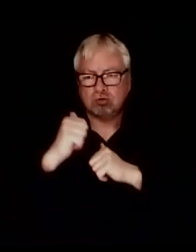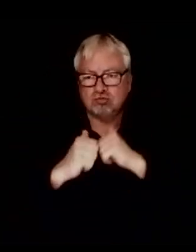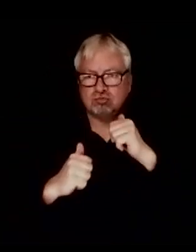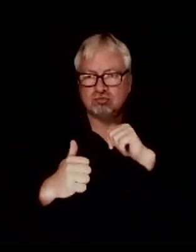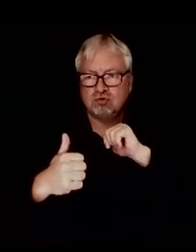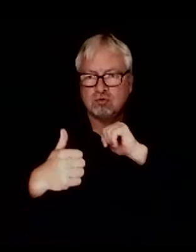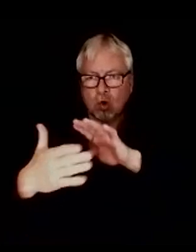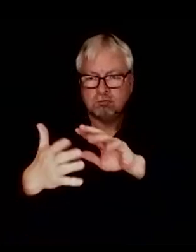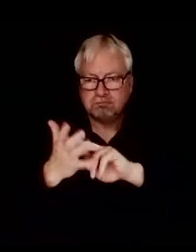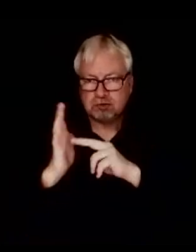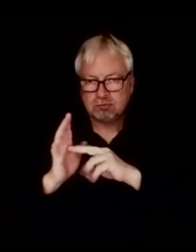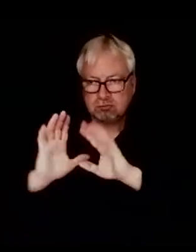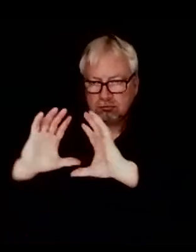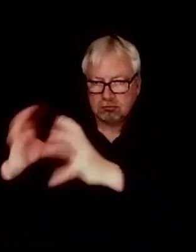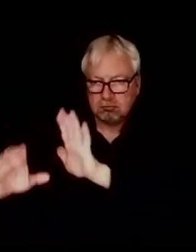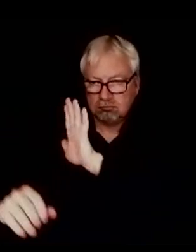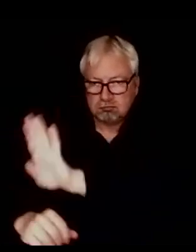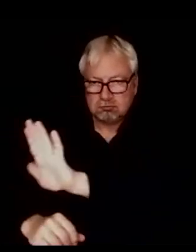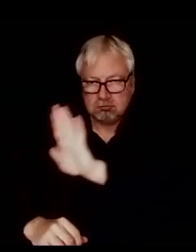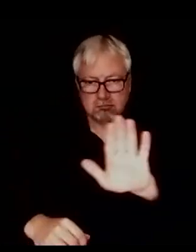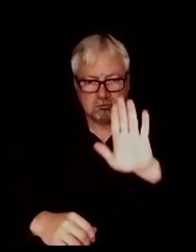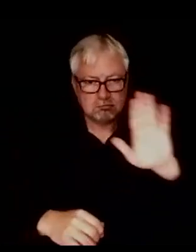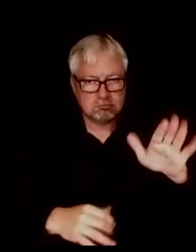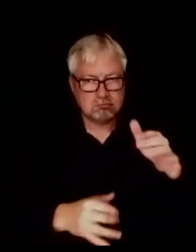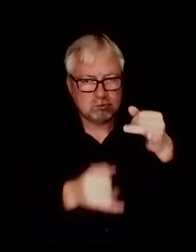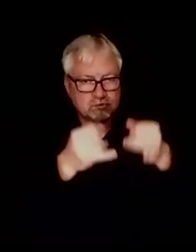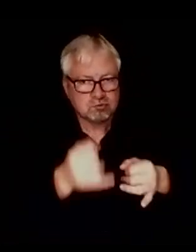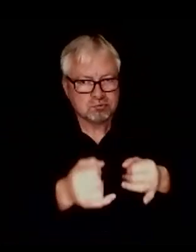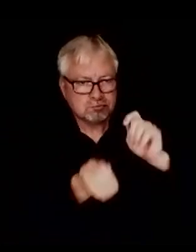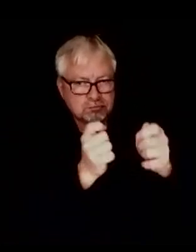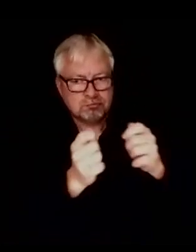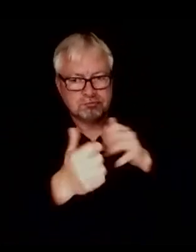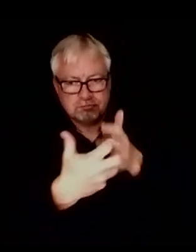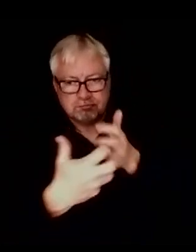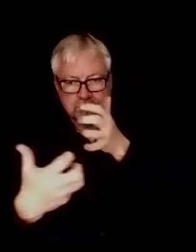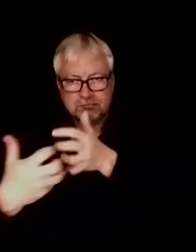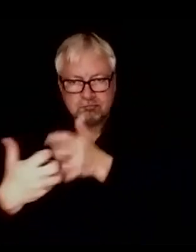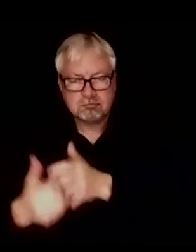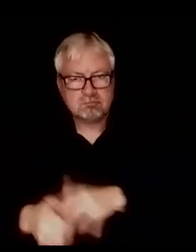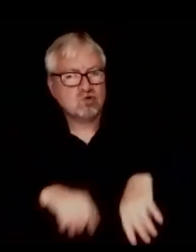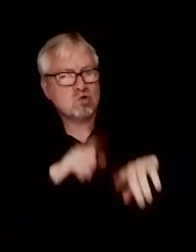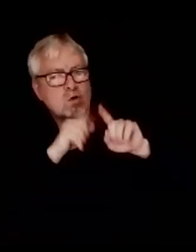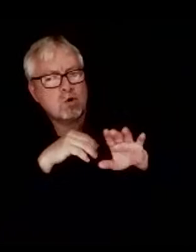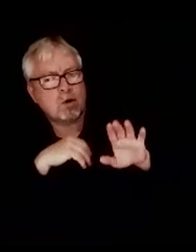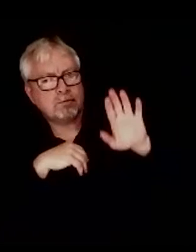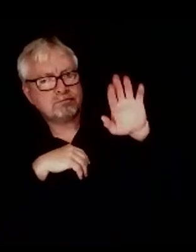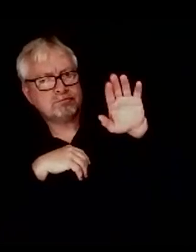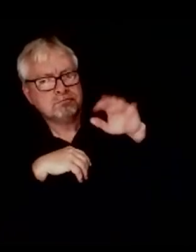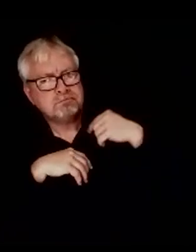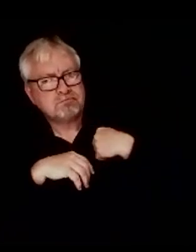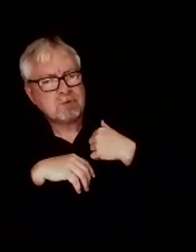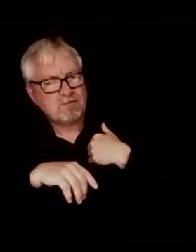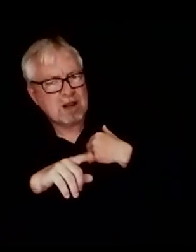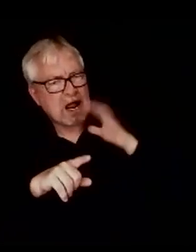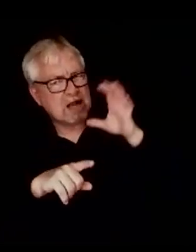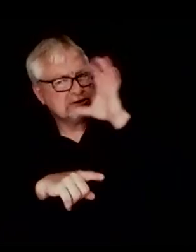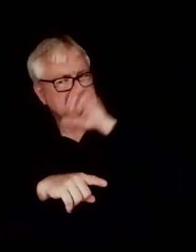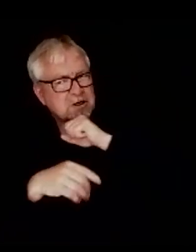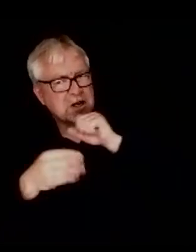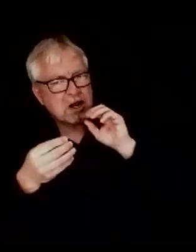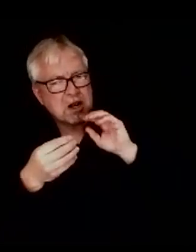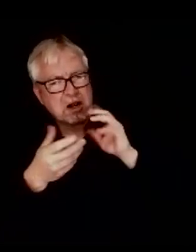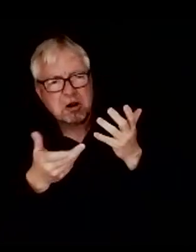I think my follow-up question to that is, do we know more, or do we have an estimate about when Minnesota children under the age of 16